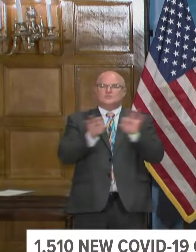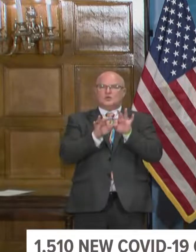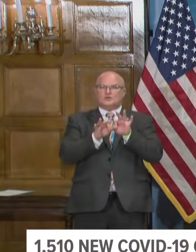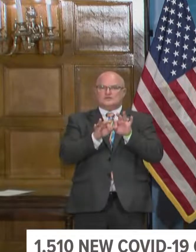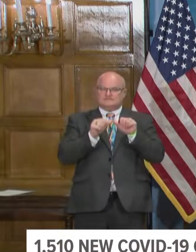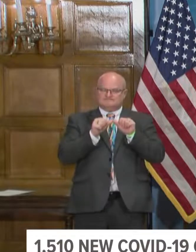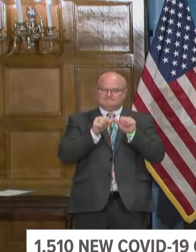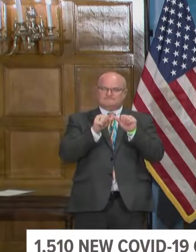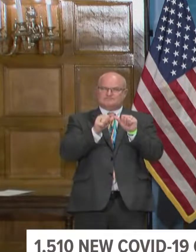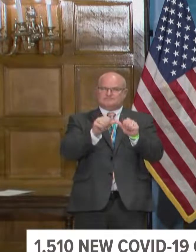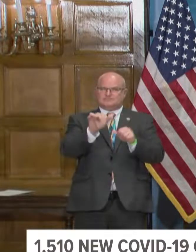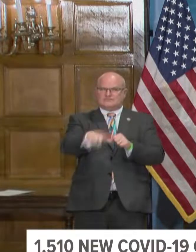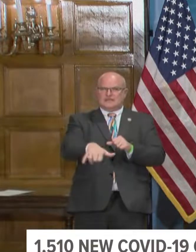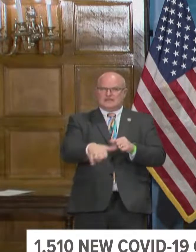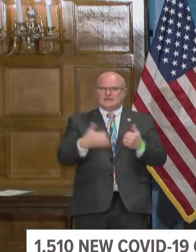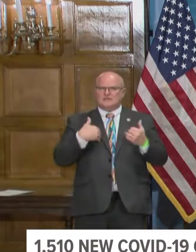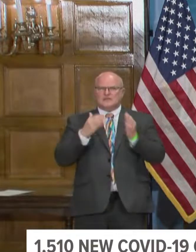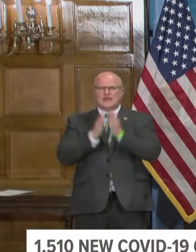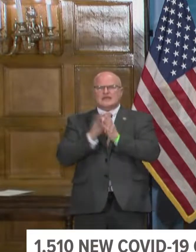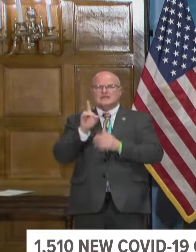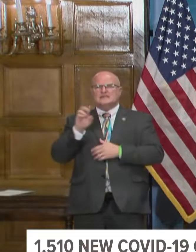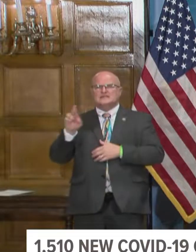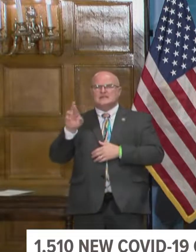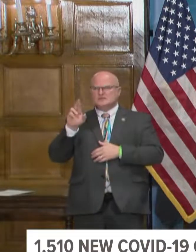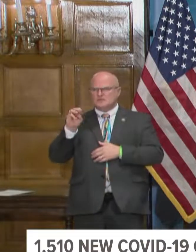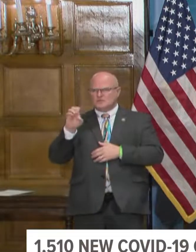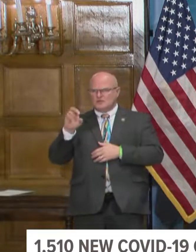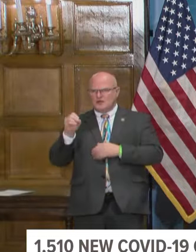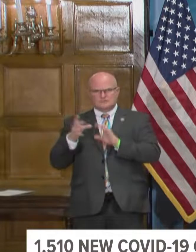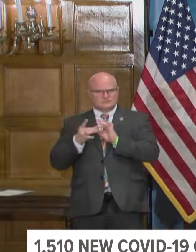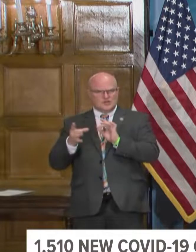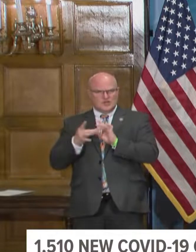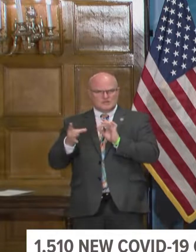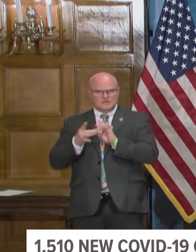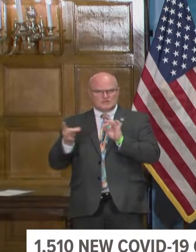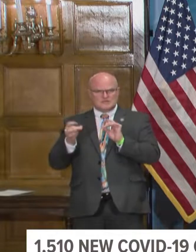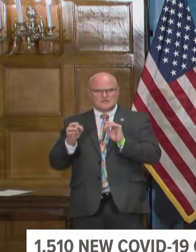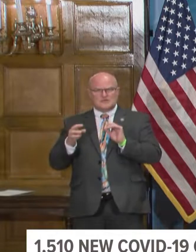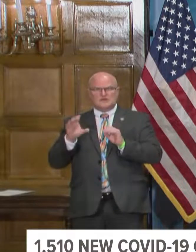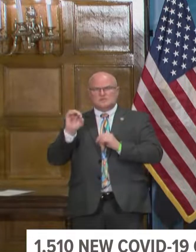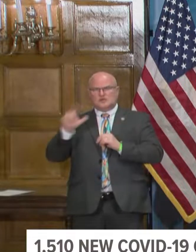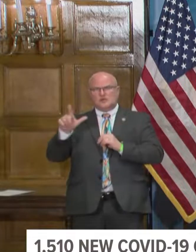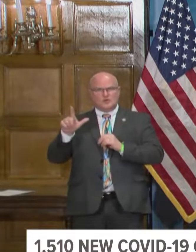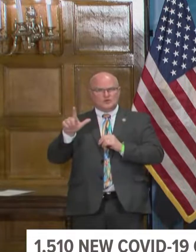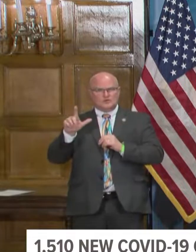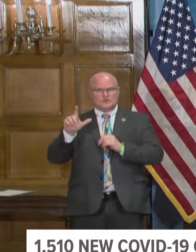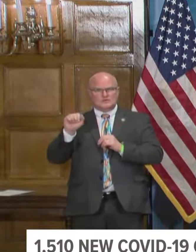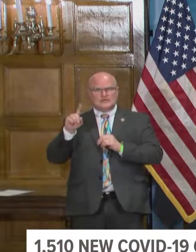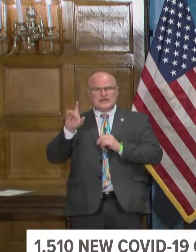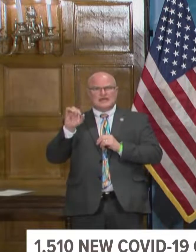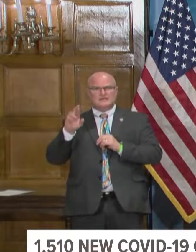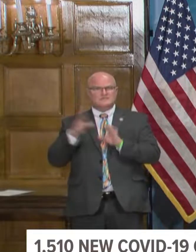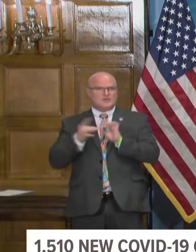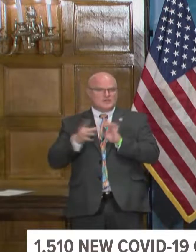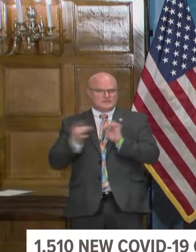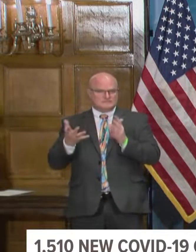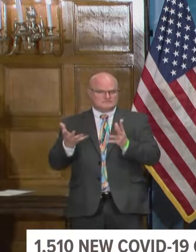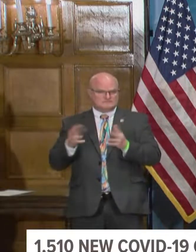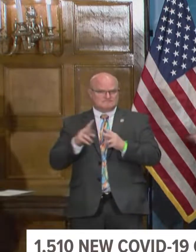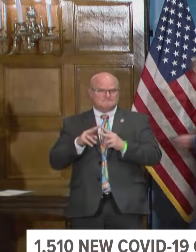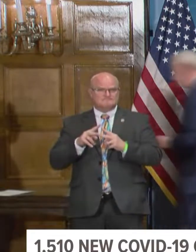with that. And let me ask Dr. Romero, do you want to comment on that? And maybe the Colonel, if you have a comment too.